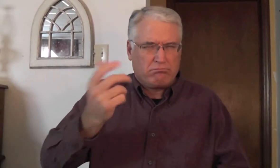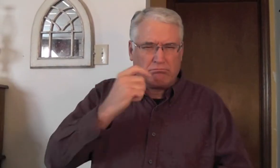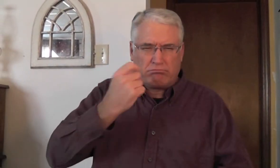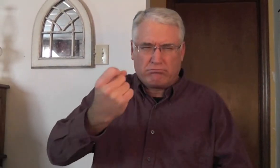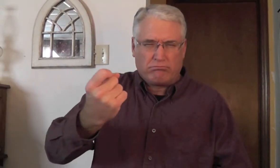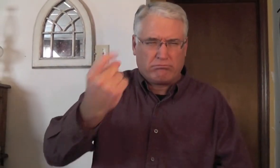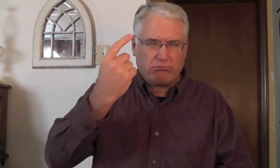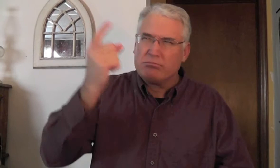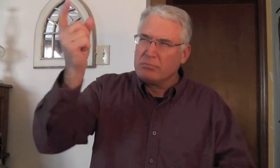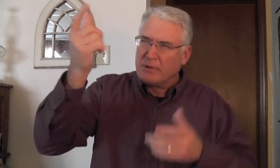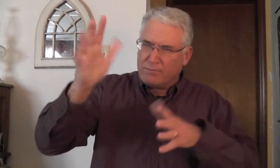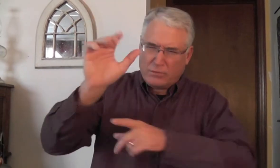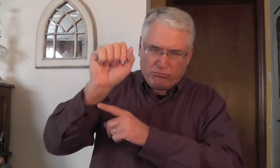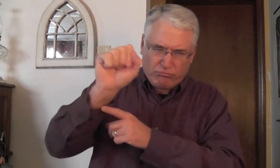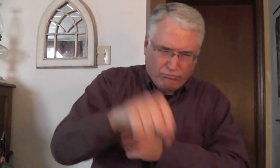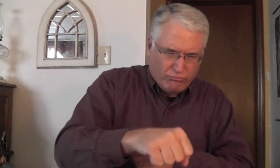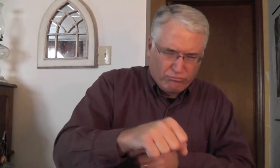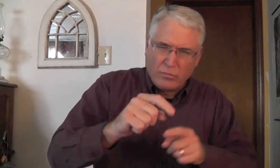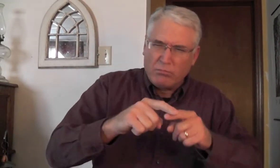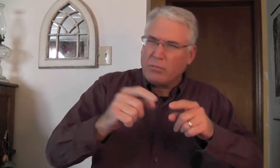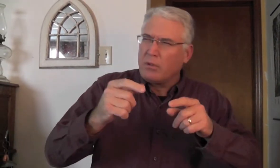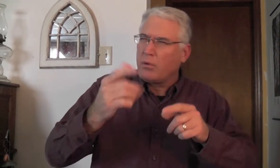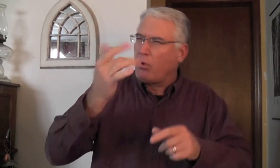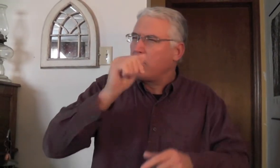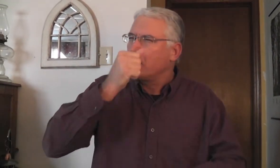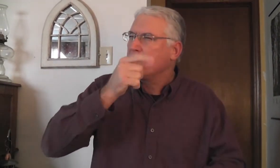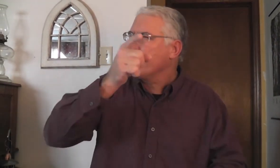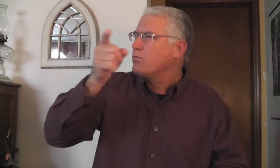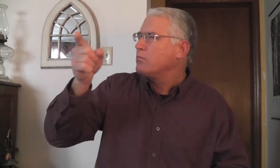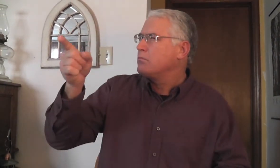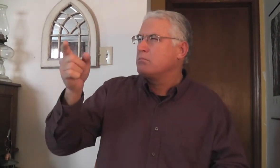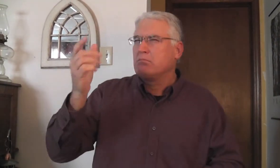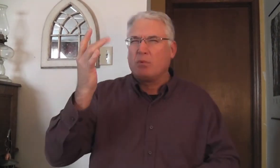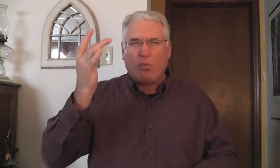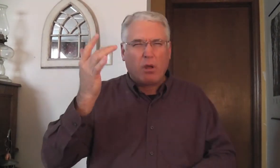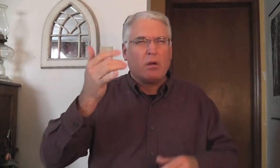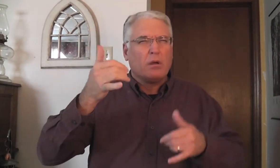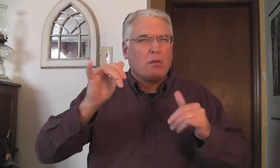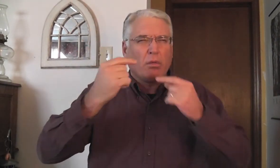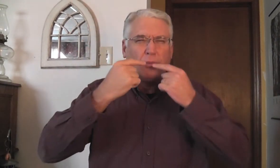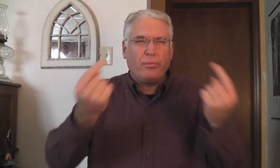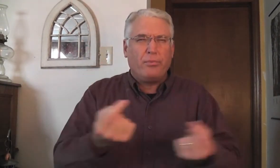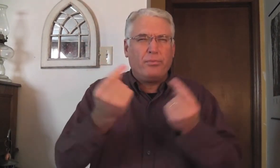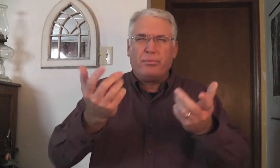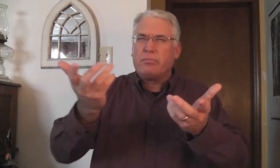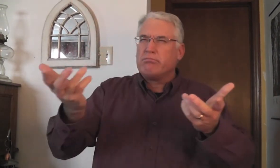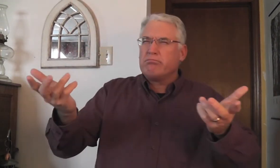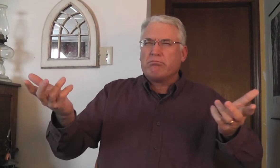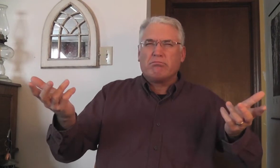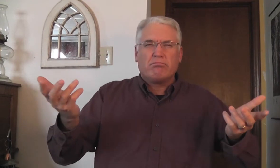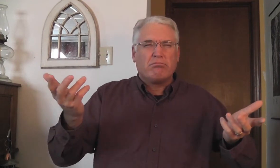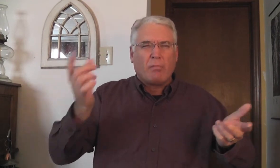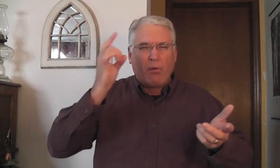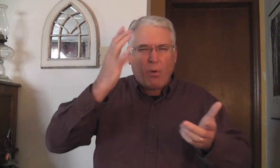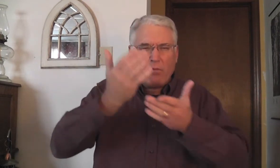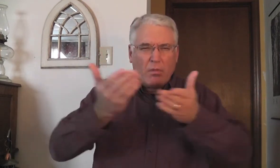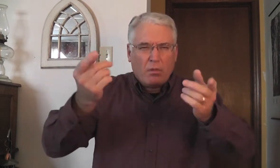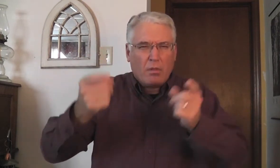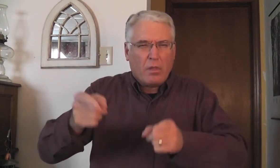Maybe some of you are wondering, I don't understand how Christ has defeated this when there's suffering and sin and, these awful things